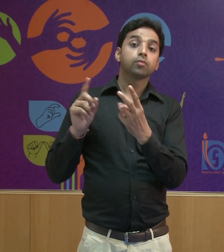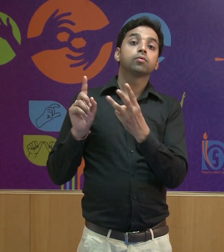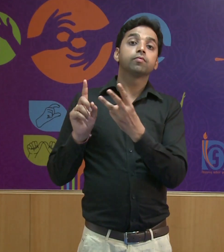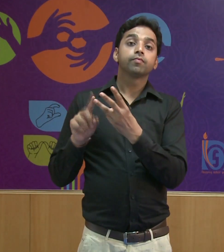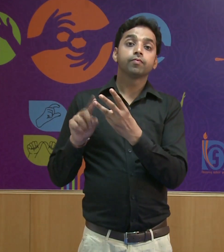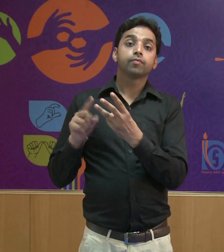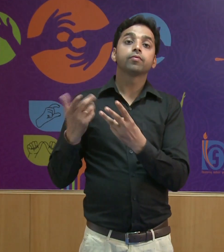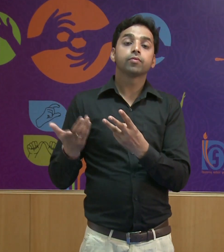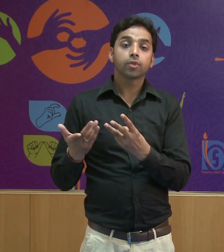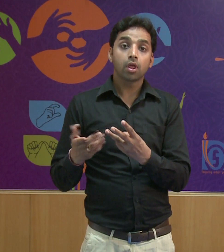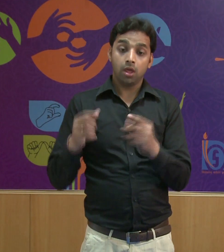and Amaravati.